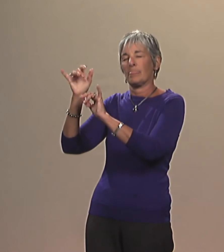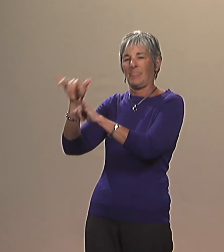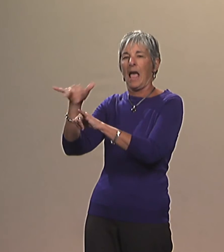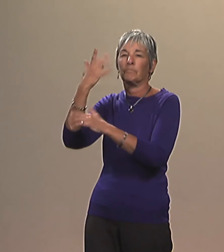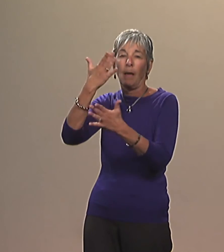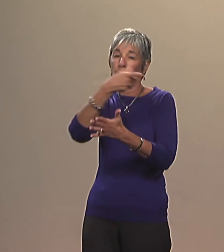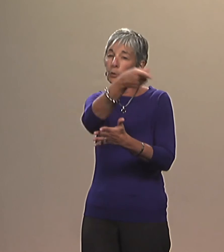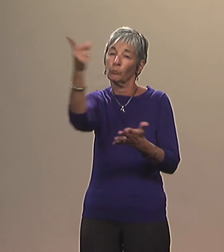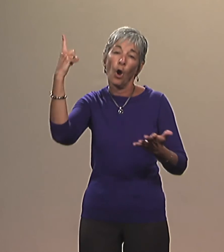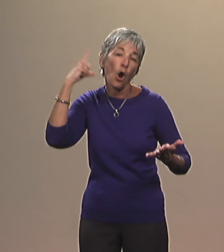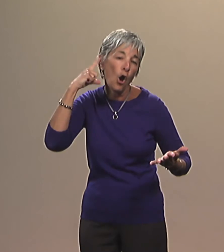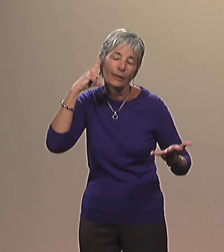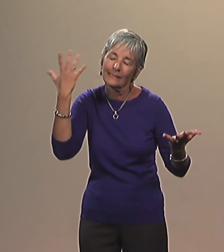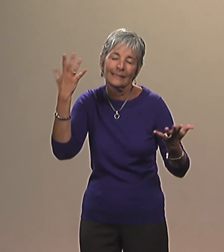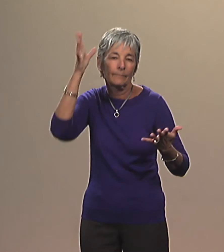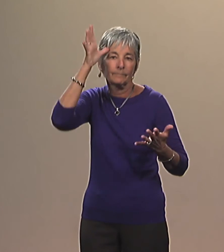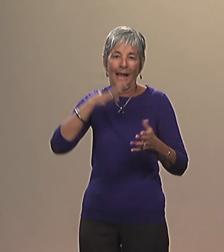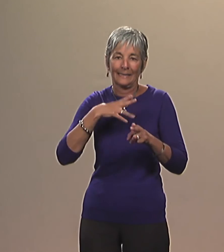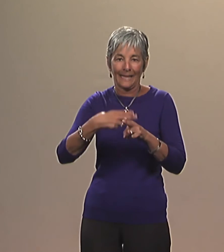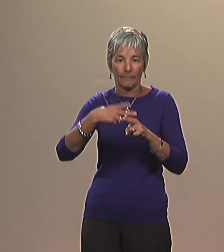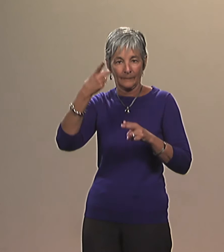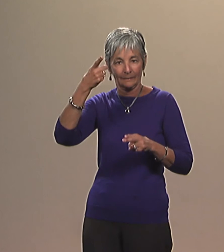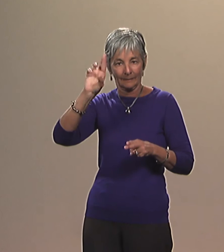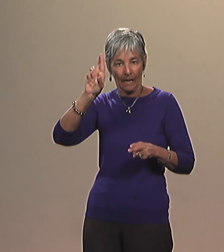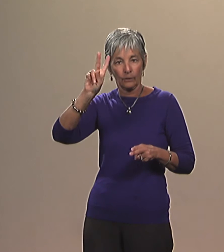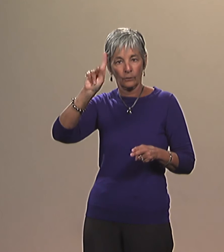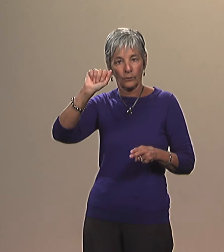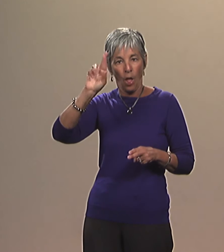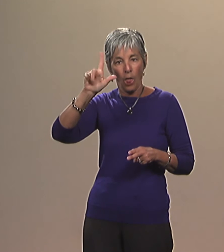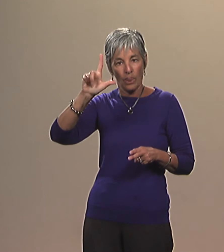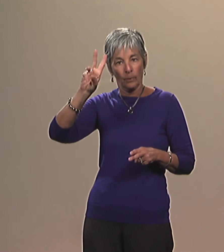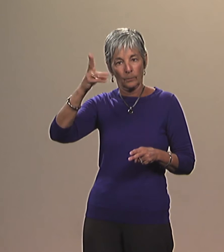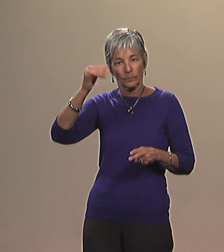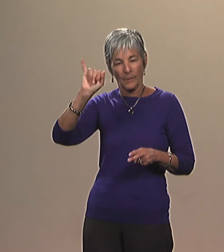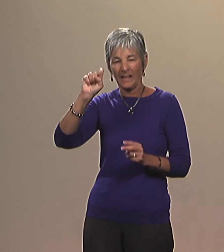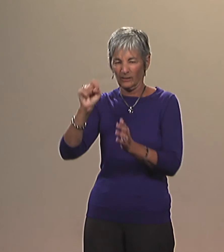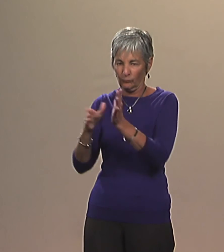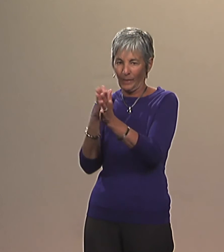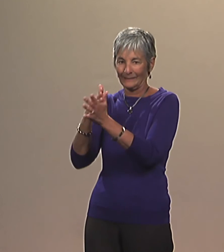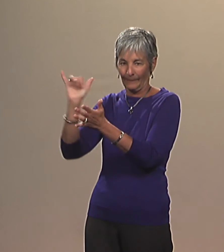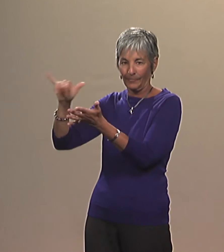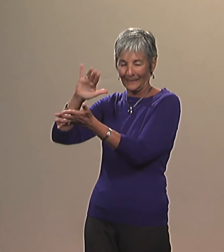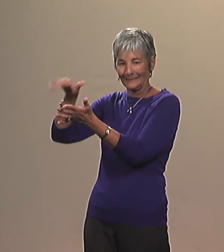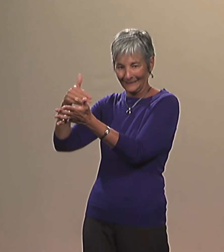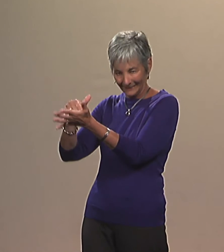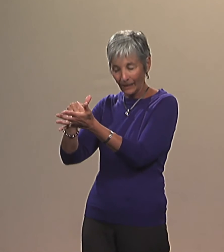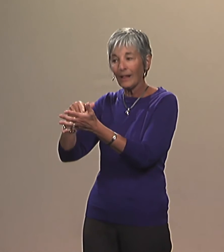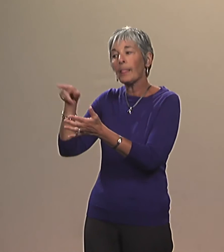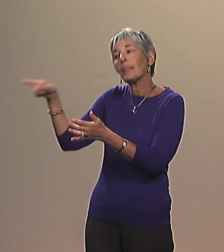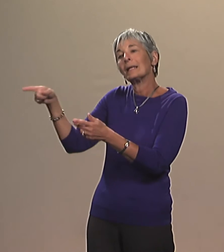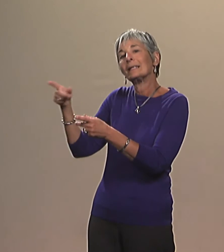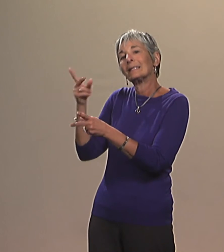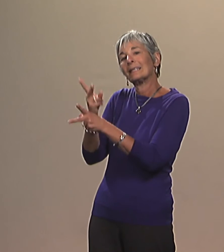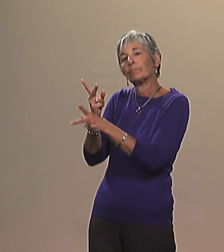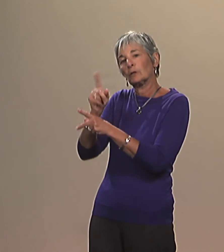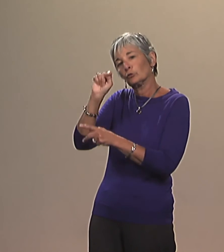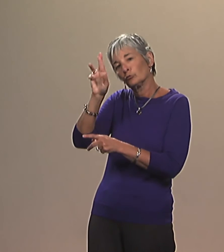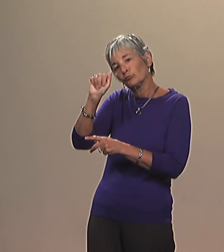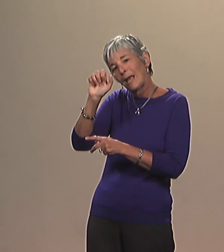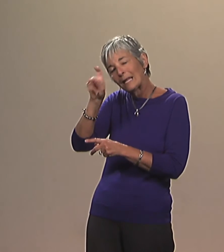And maybe you've heard of a man by the name of Dr. Carl White. He runs that center. He keeps track of the numbers of